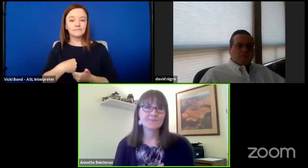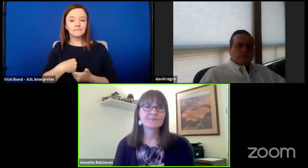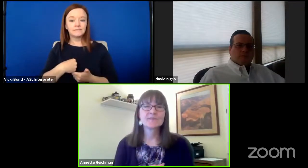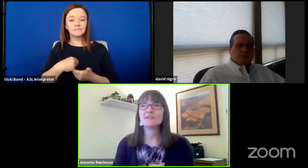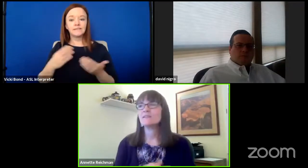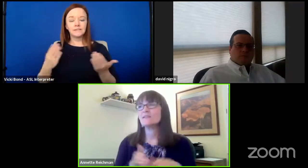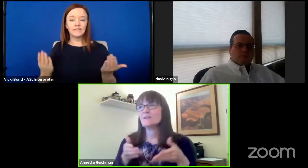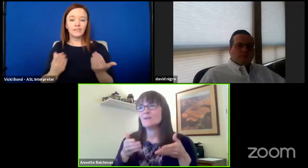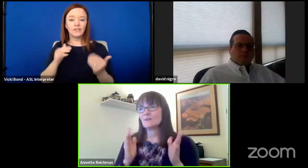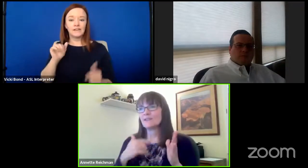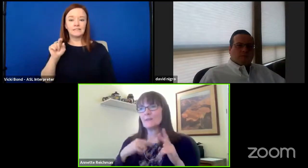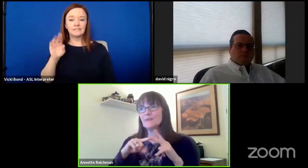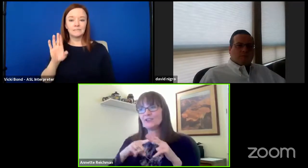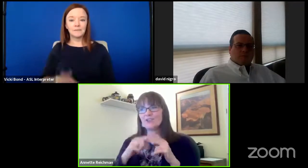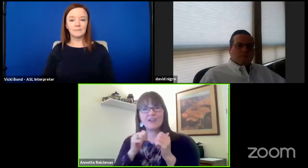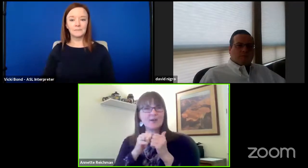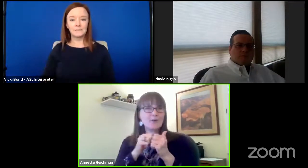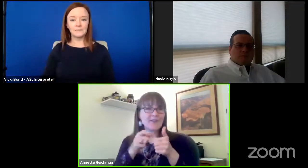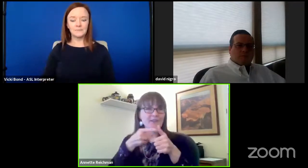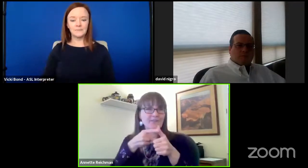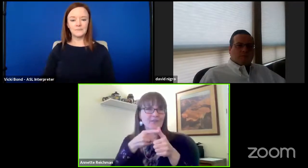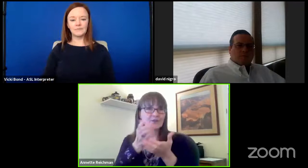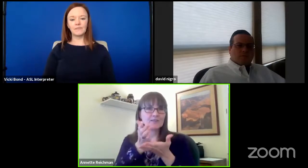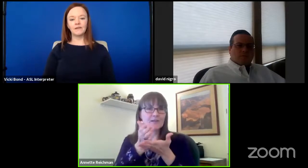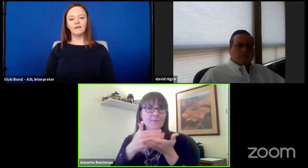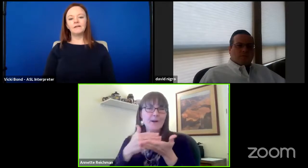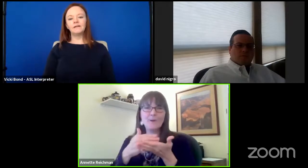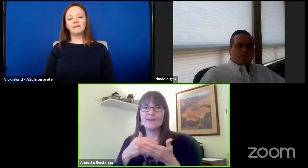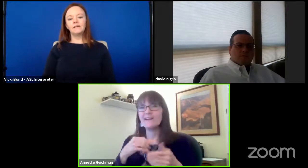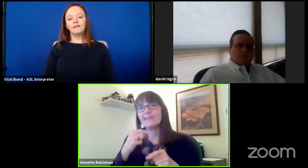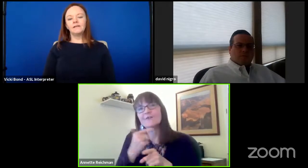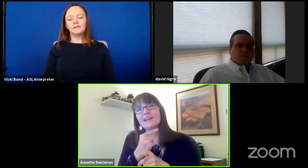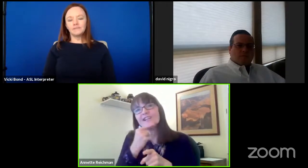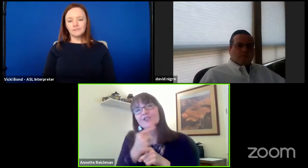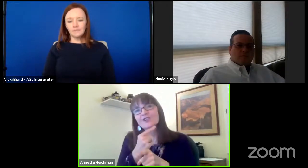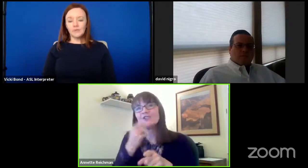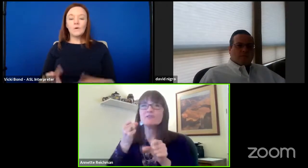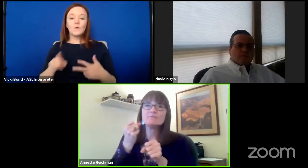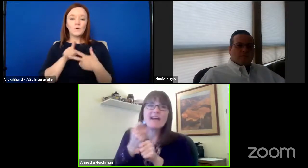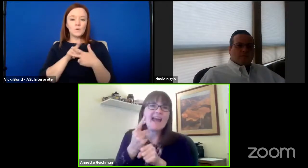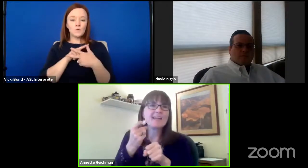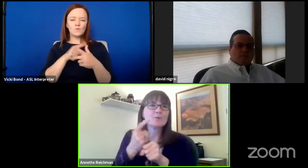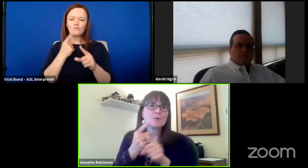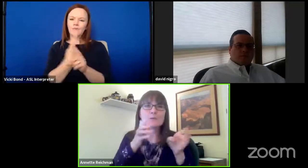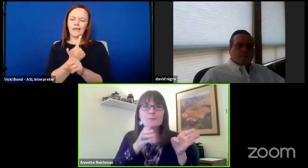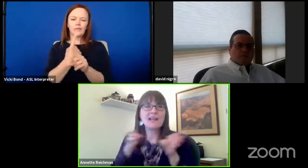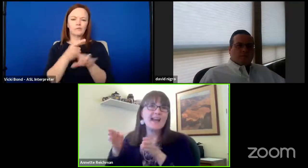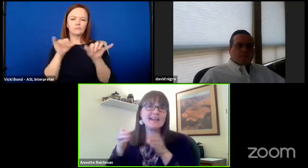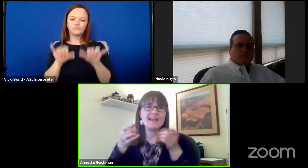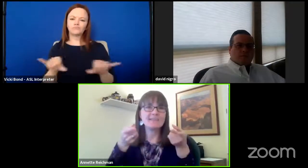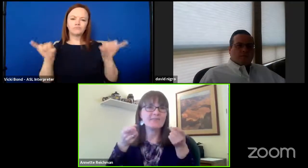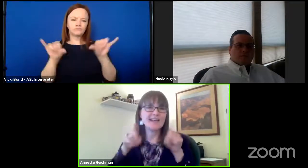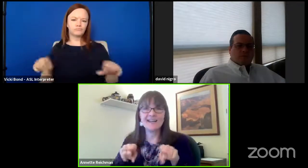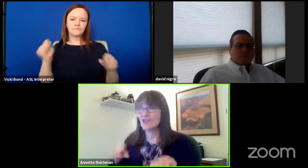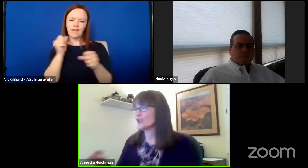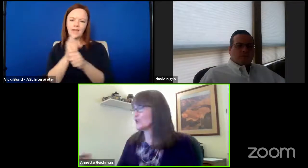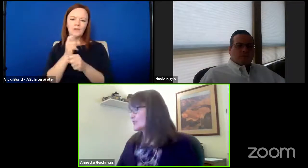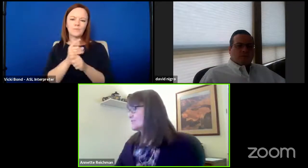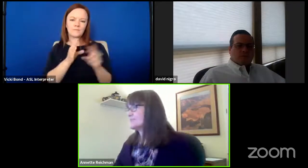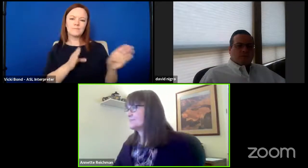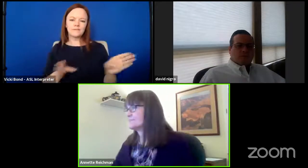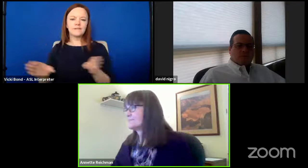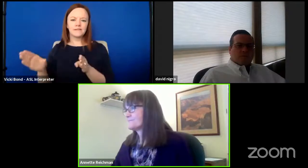ASDB. So let me start with the first component, the regular annual planning